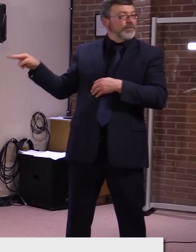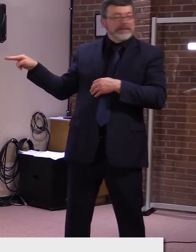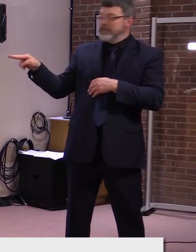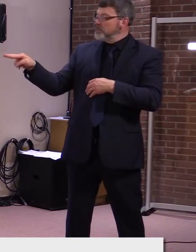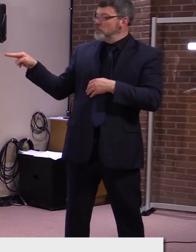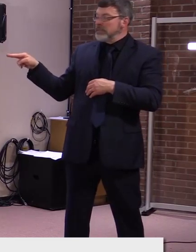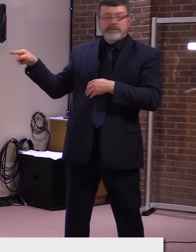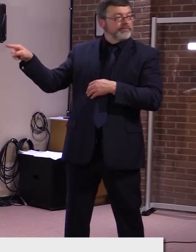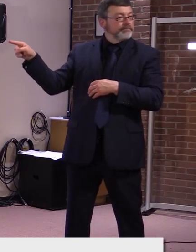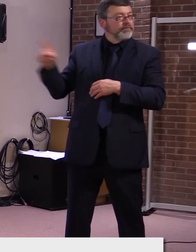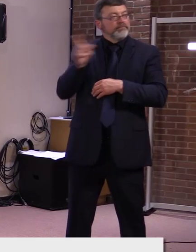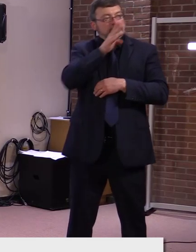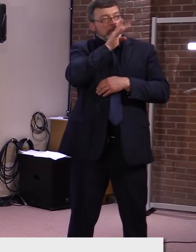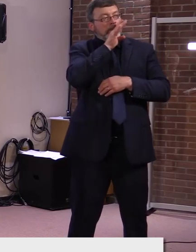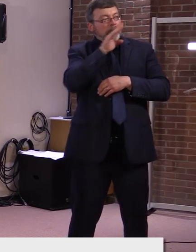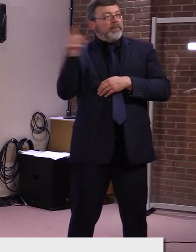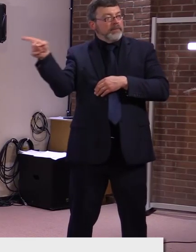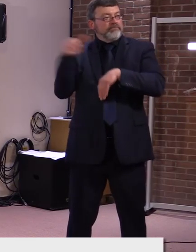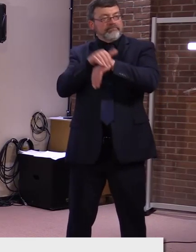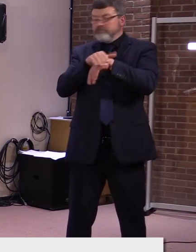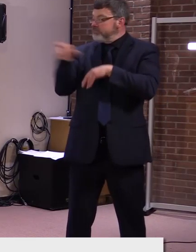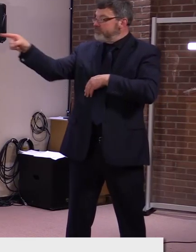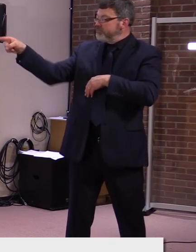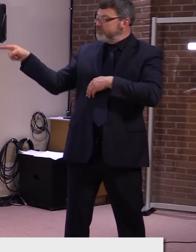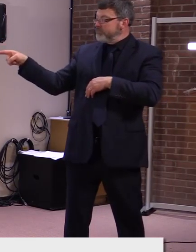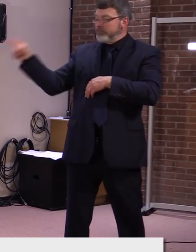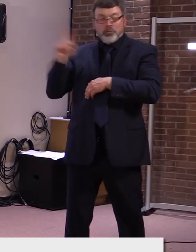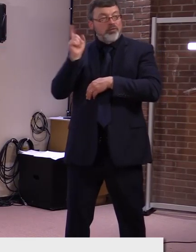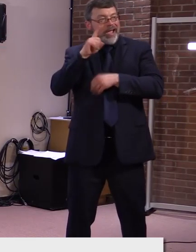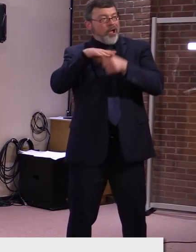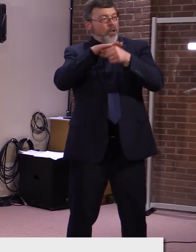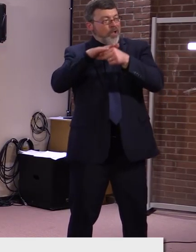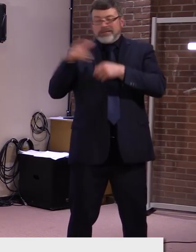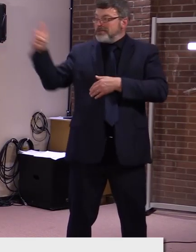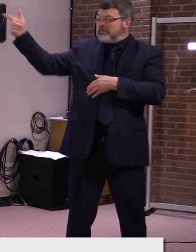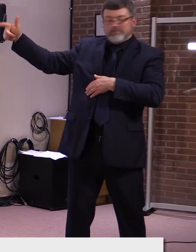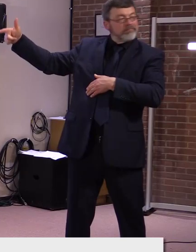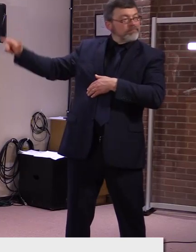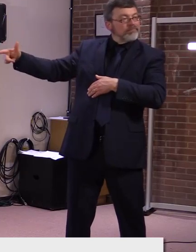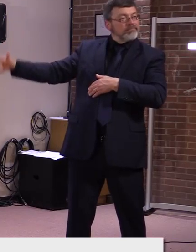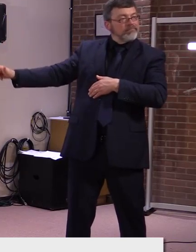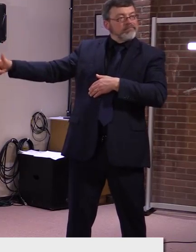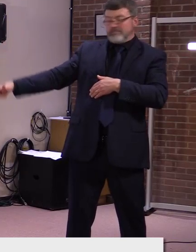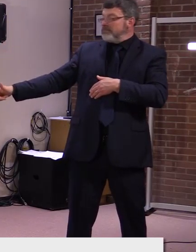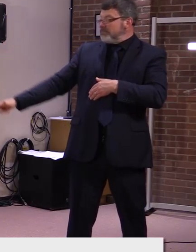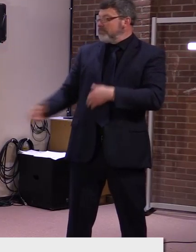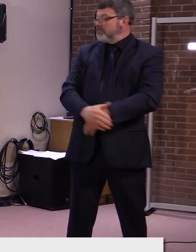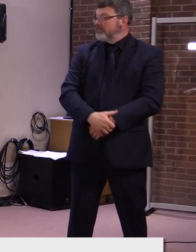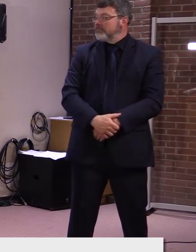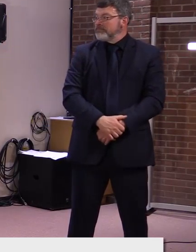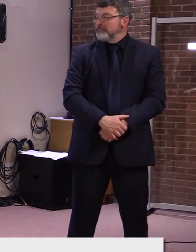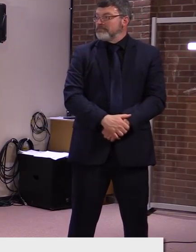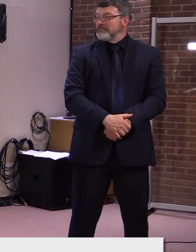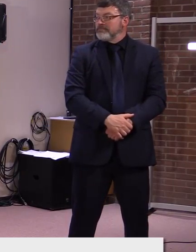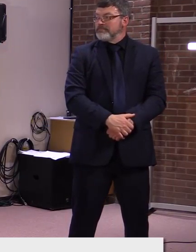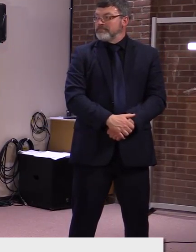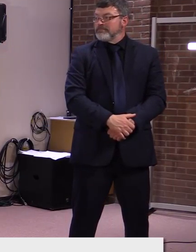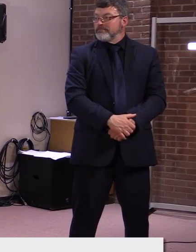Williston, Berrytown Elementary in Websterville in Berry, on Websterville Road in